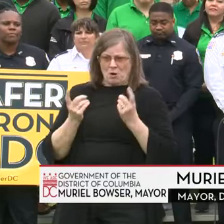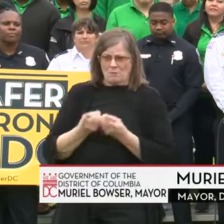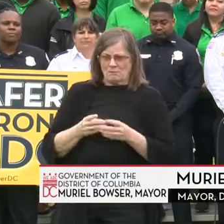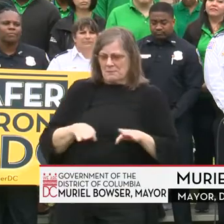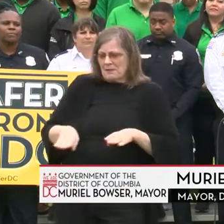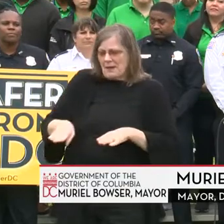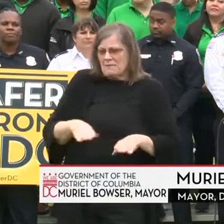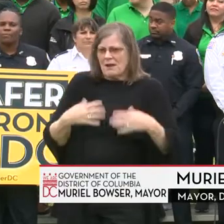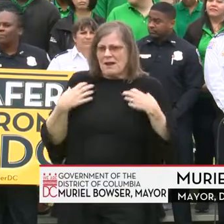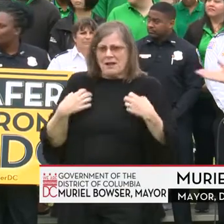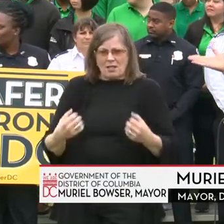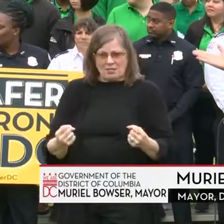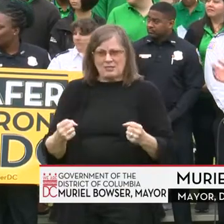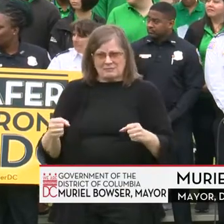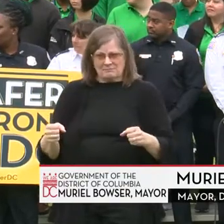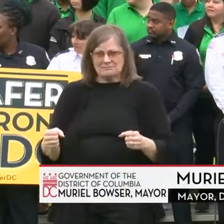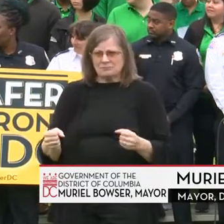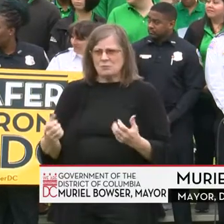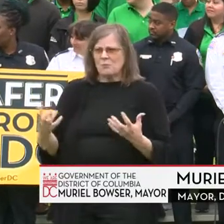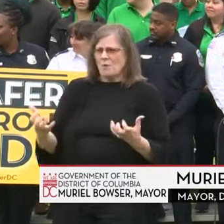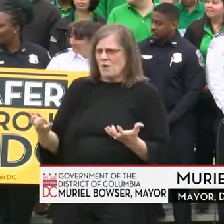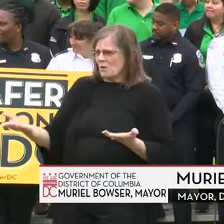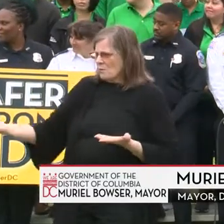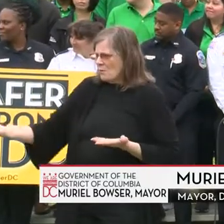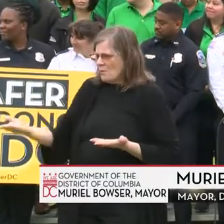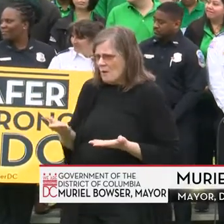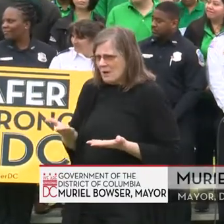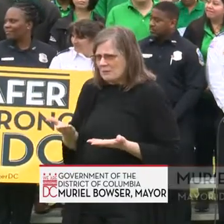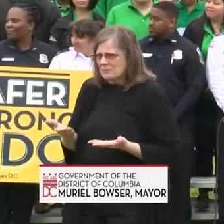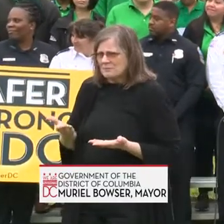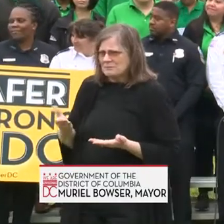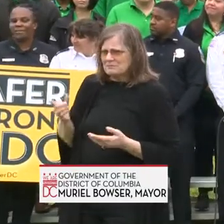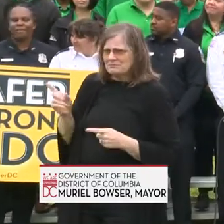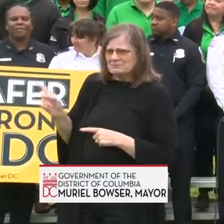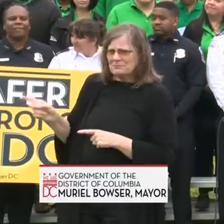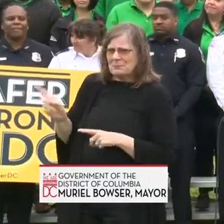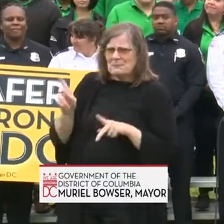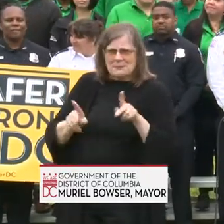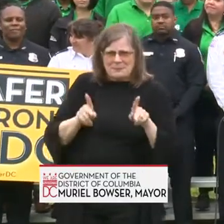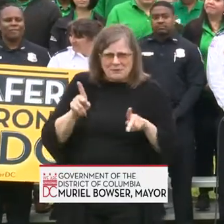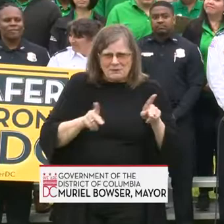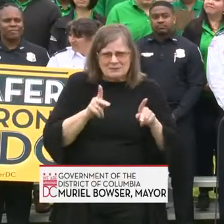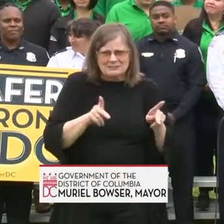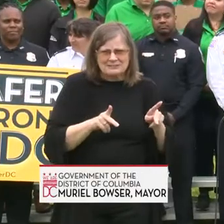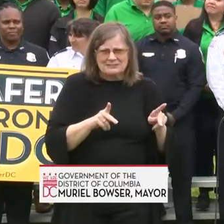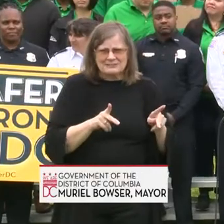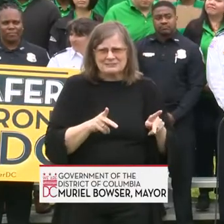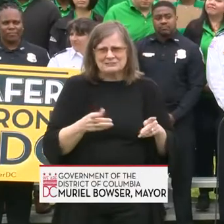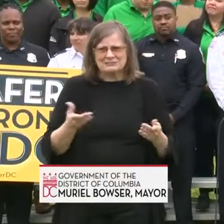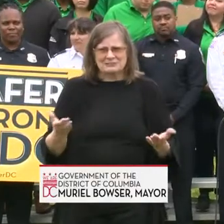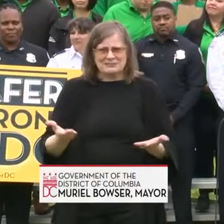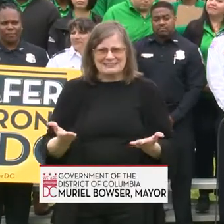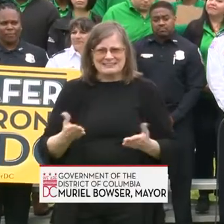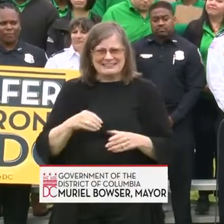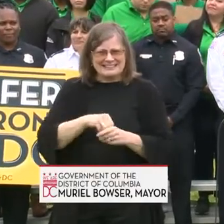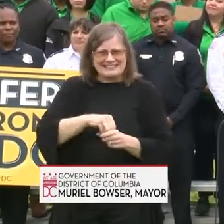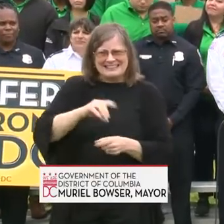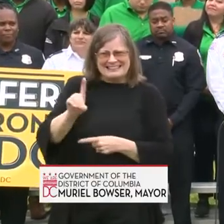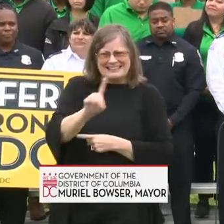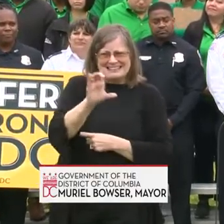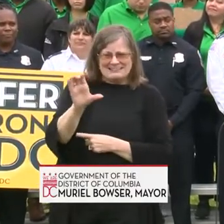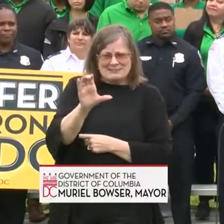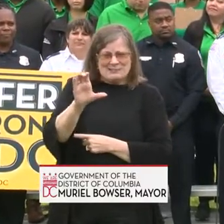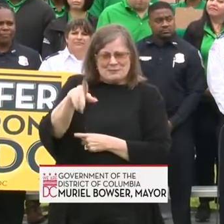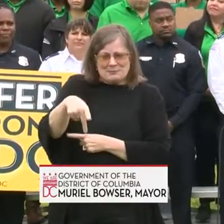Barbara Bezron back to district government as the director of our Department of Behavioral Health. It includes DCPS and DC